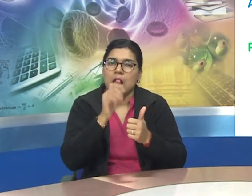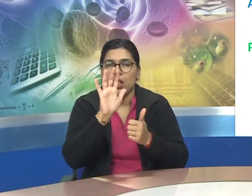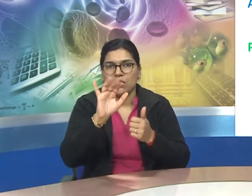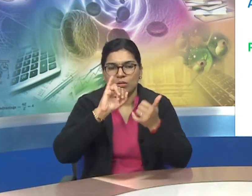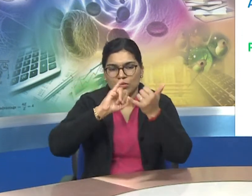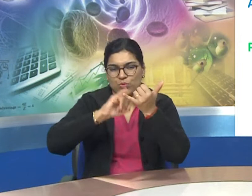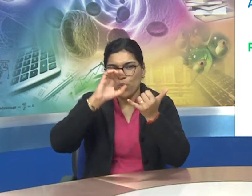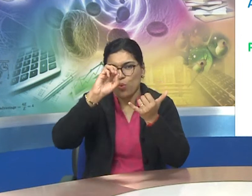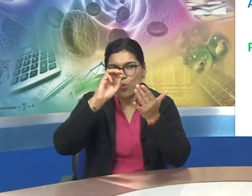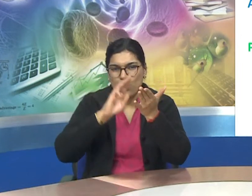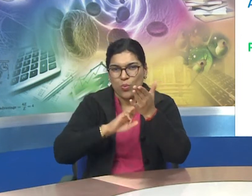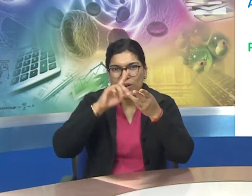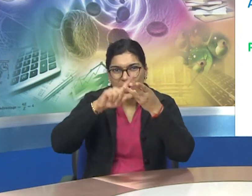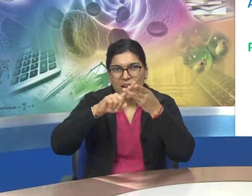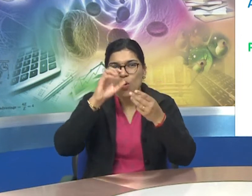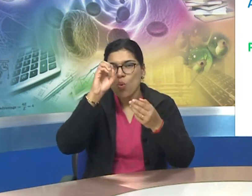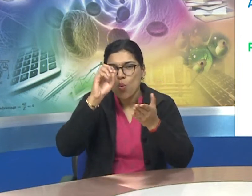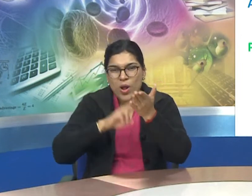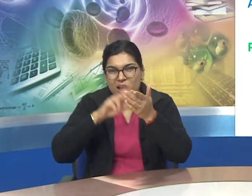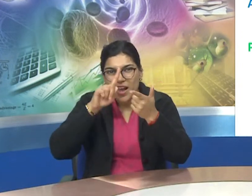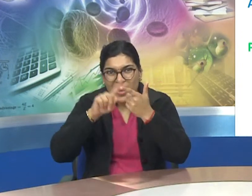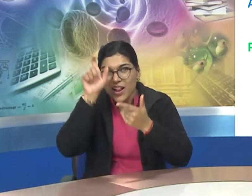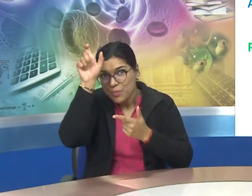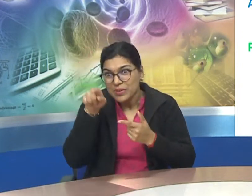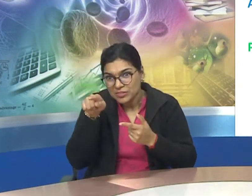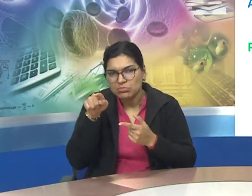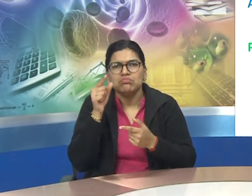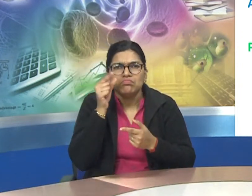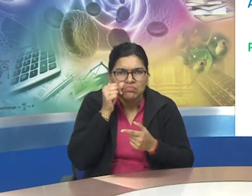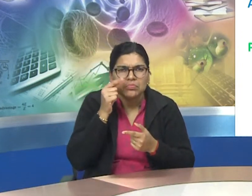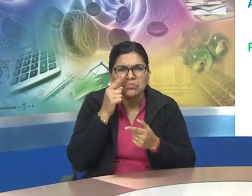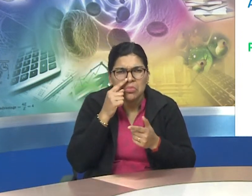This has not been mentioned. That someone